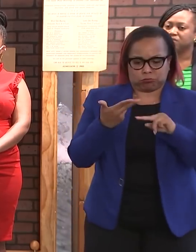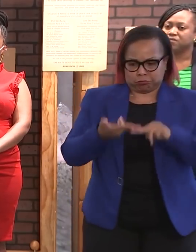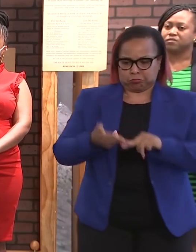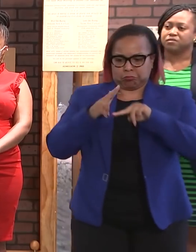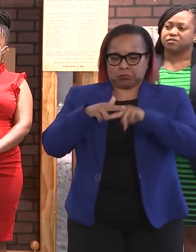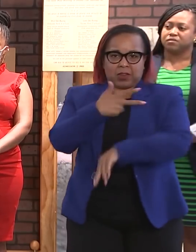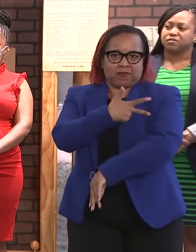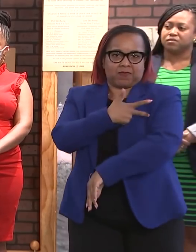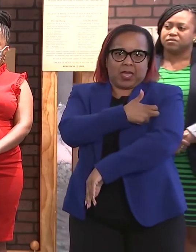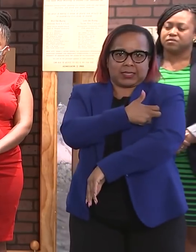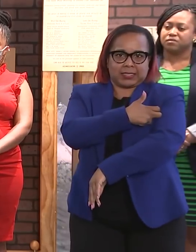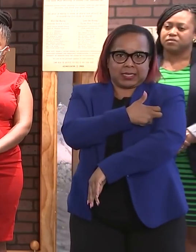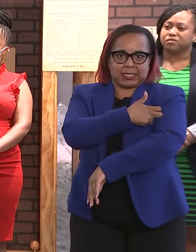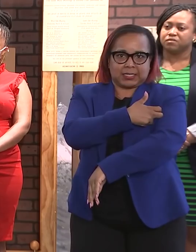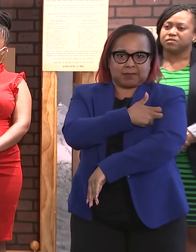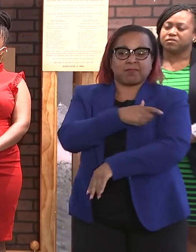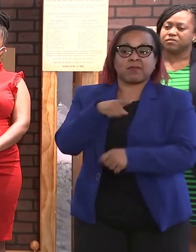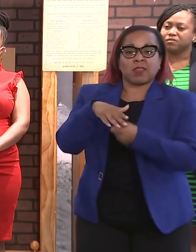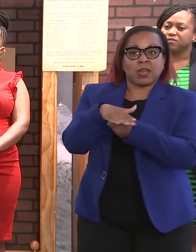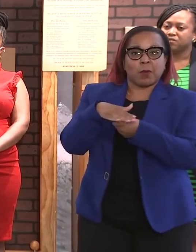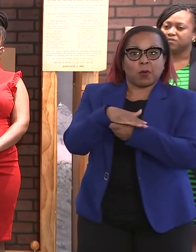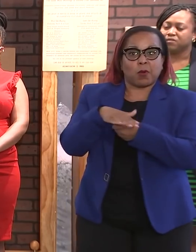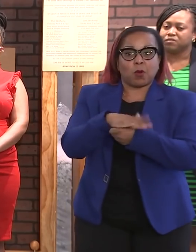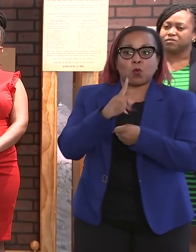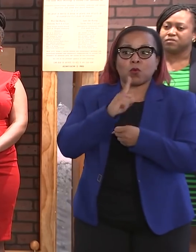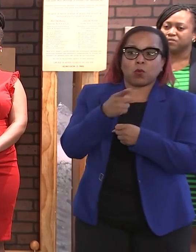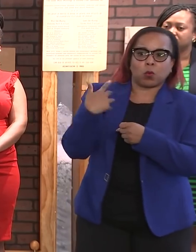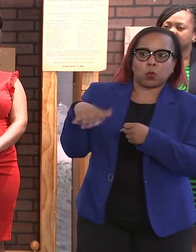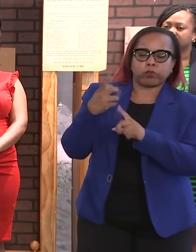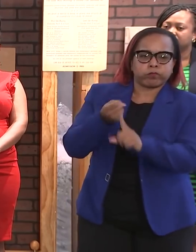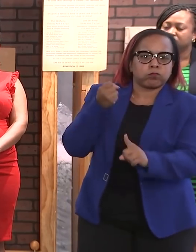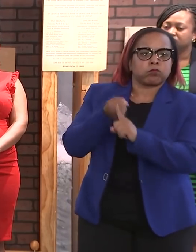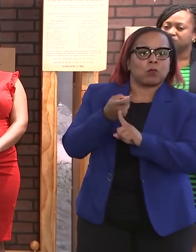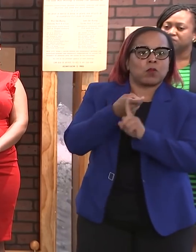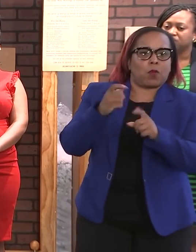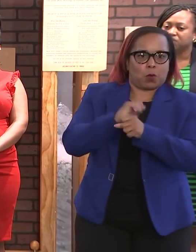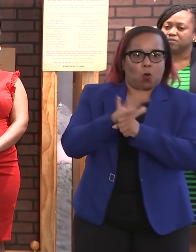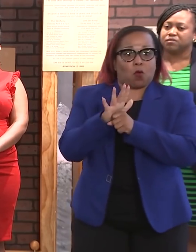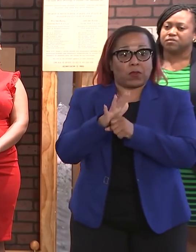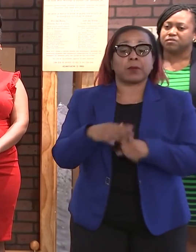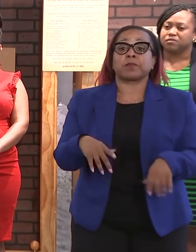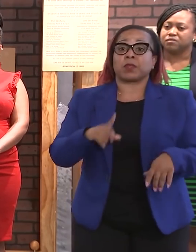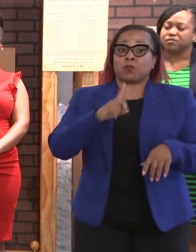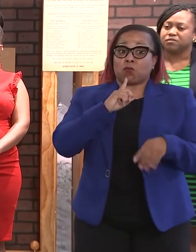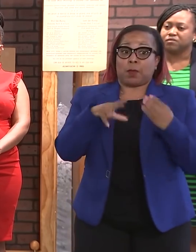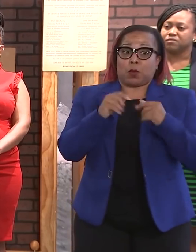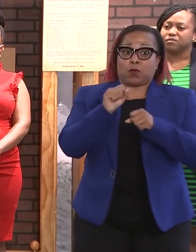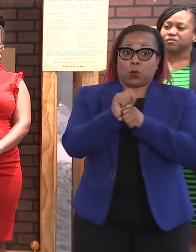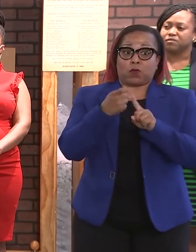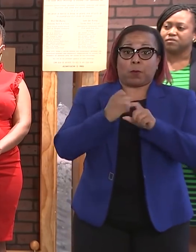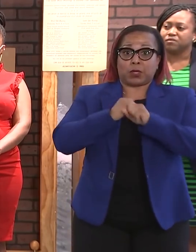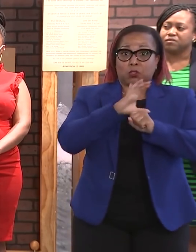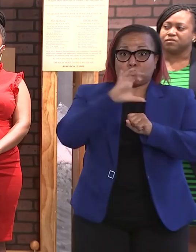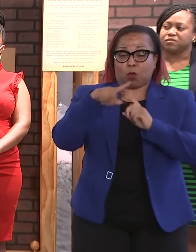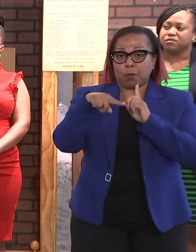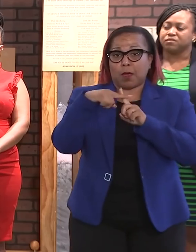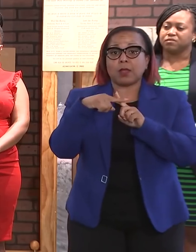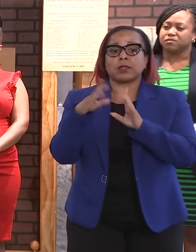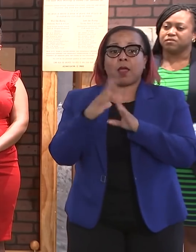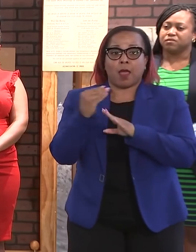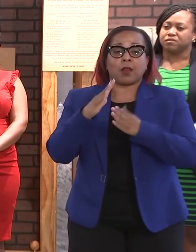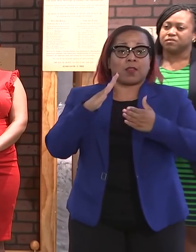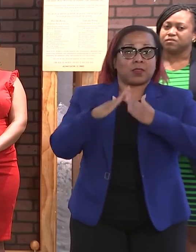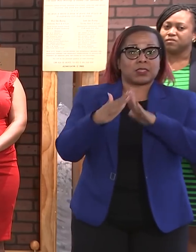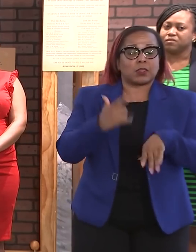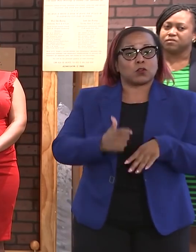increasing vaccine uptake in the neighborhoods that have been most impacted by COVID, building on the work from Protect Chicago Plus and the